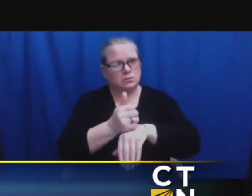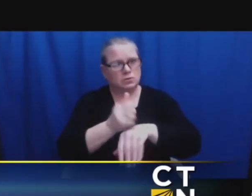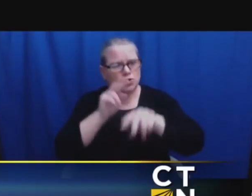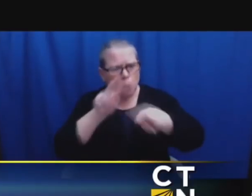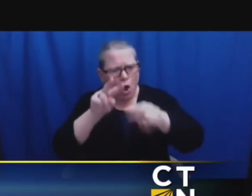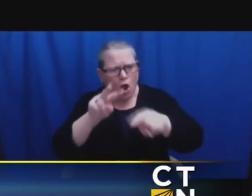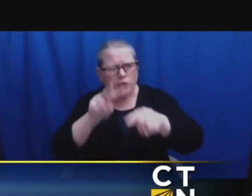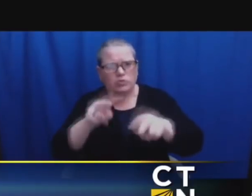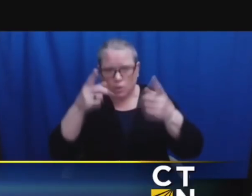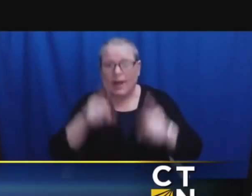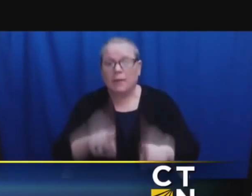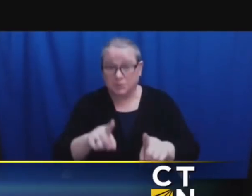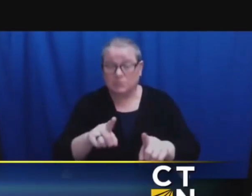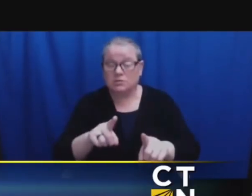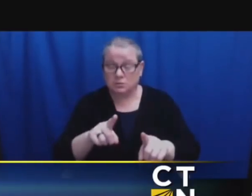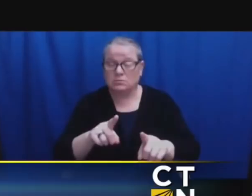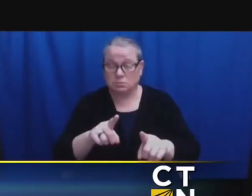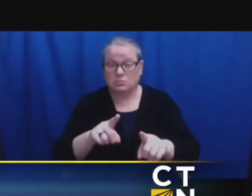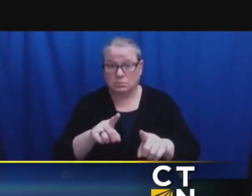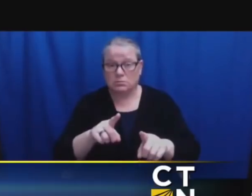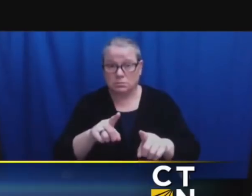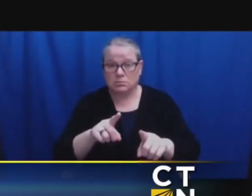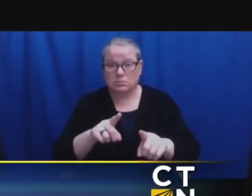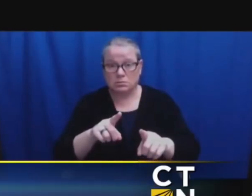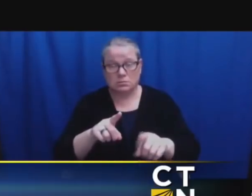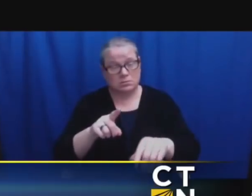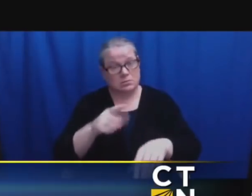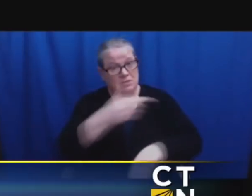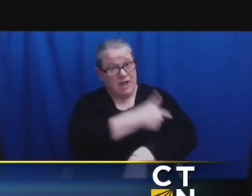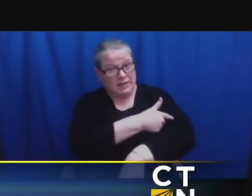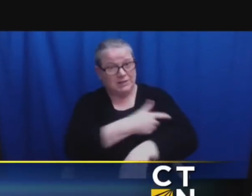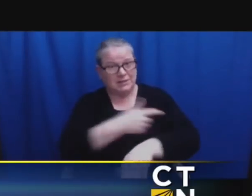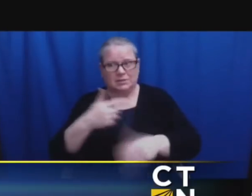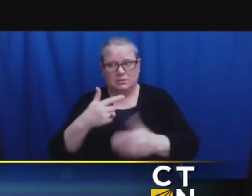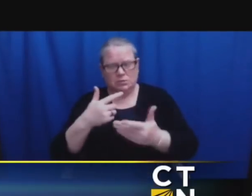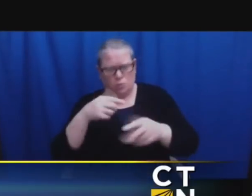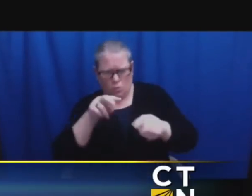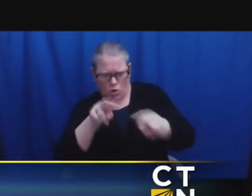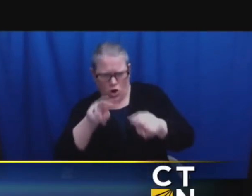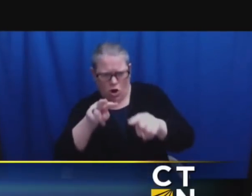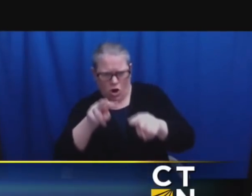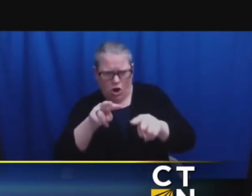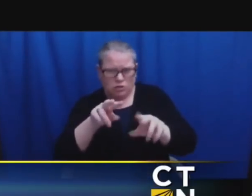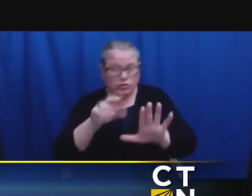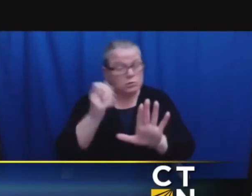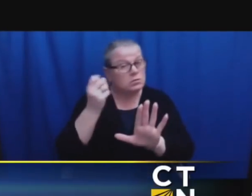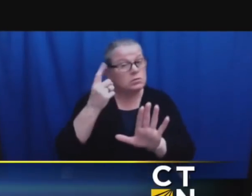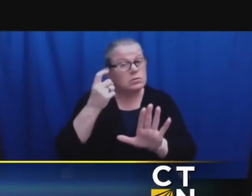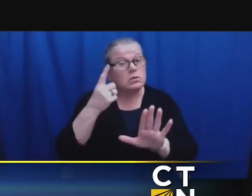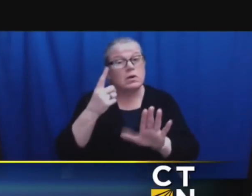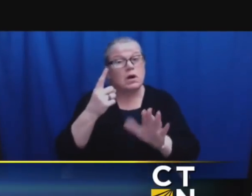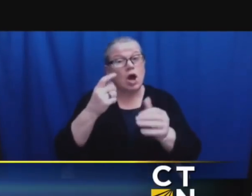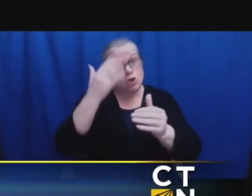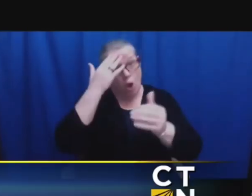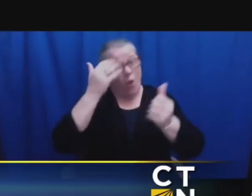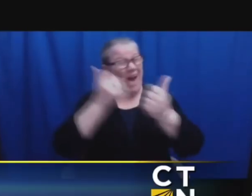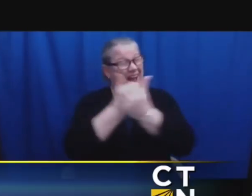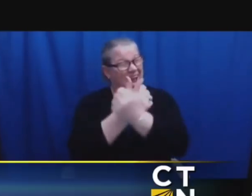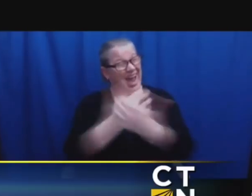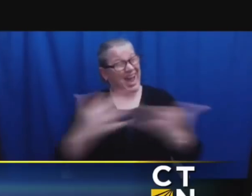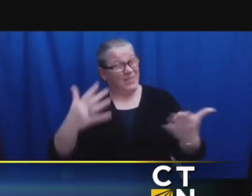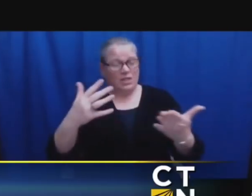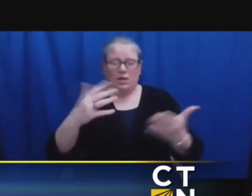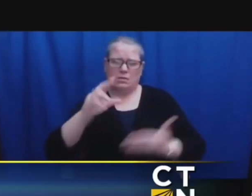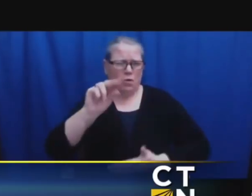with this vaccine, to make us understand that we don't know everything, but everybody's looking